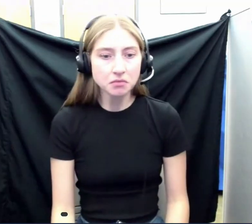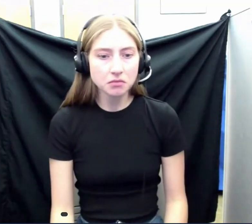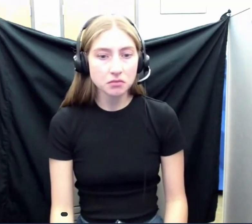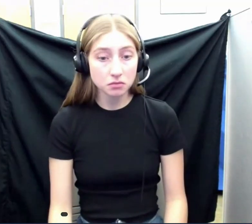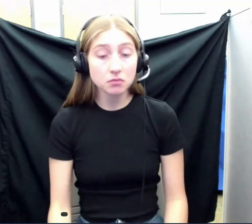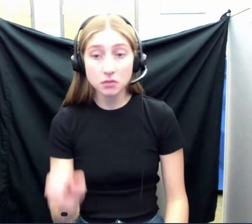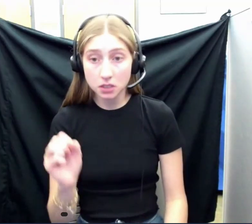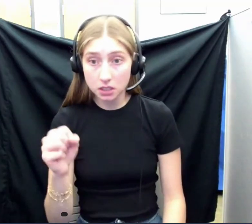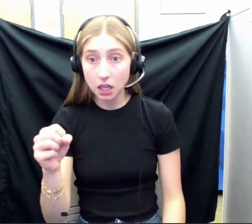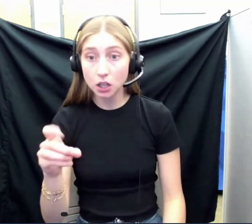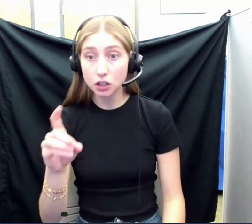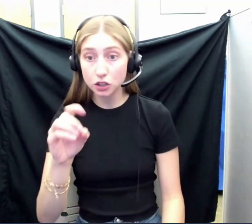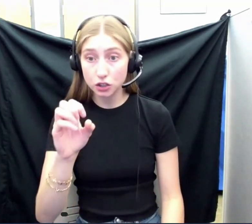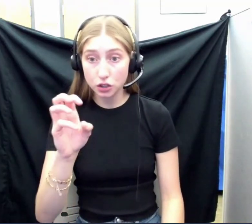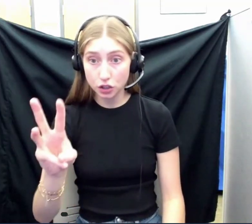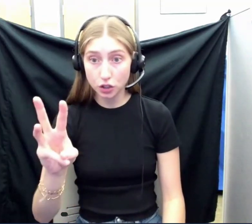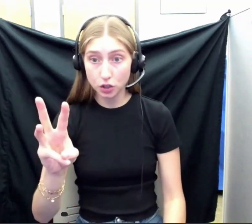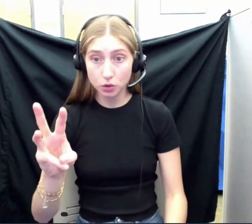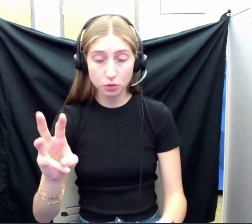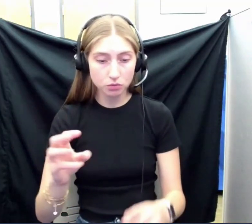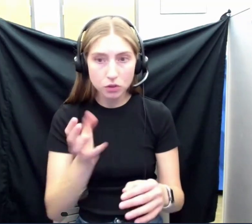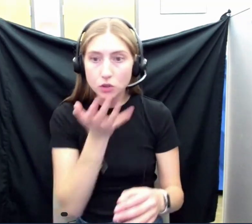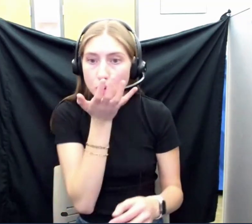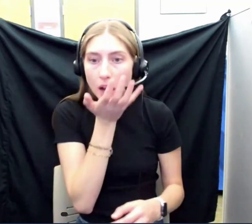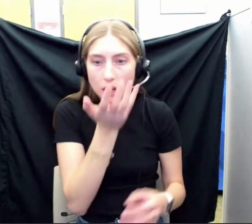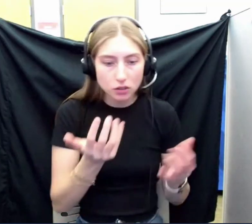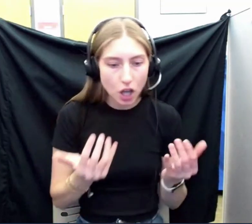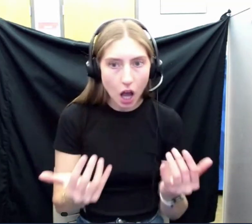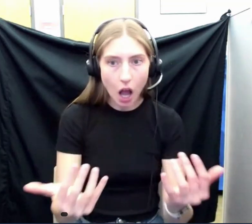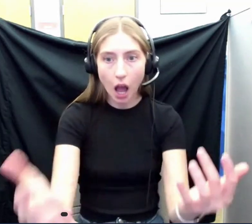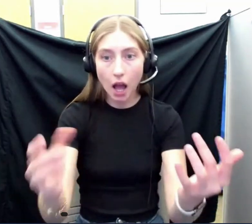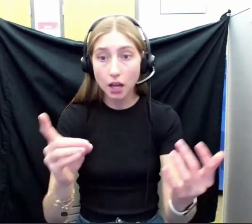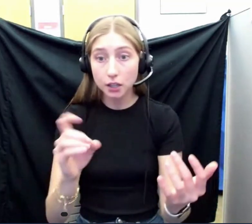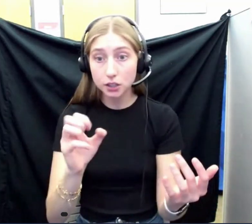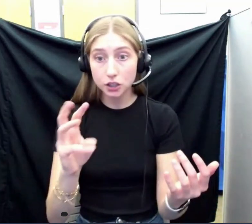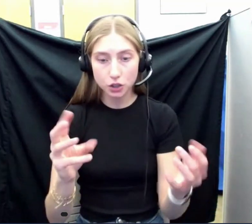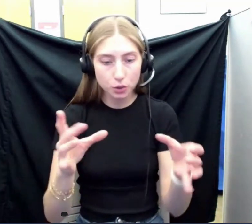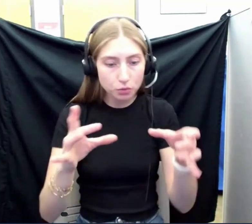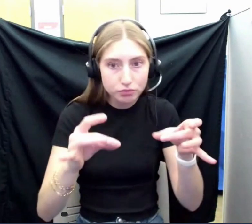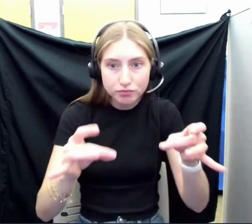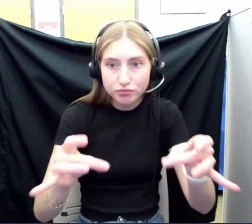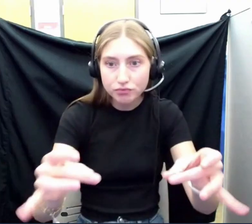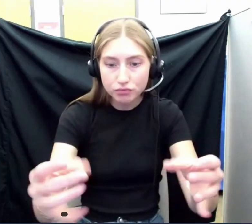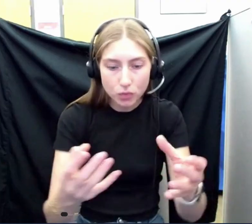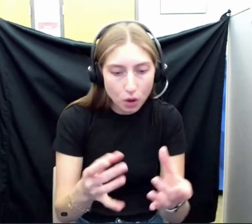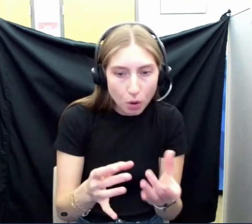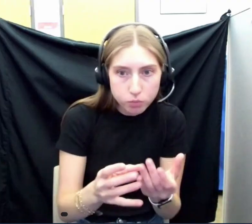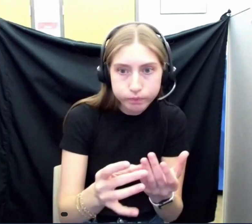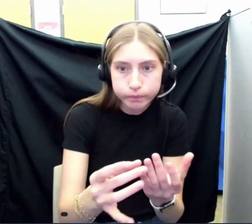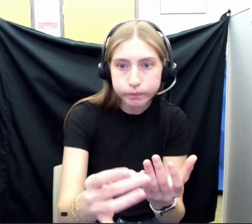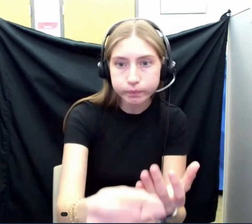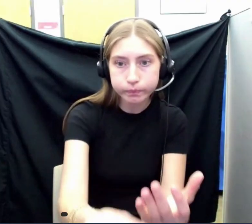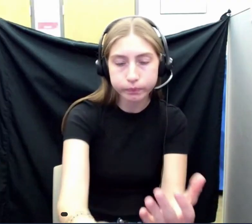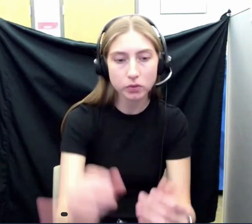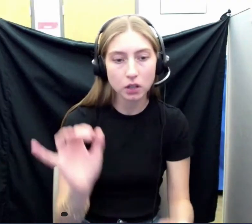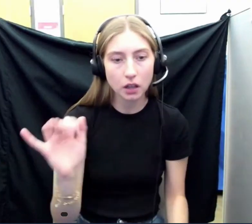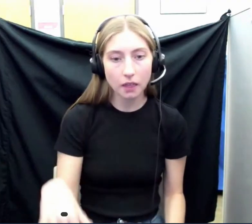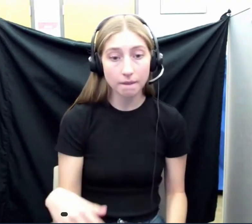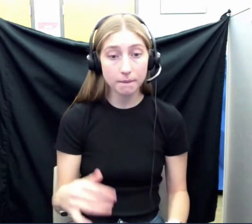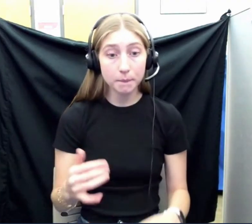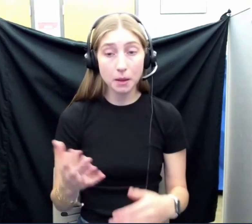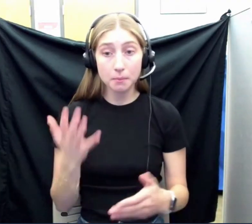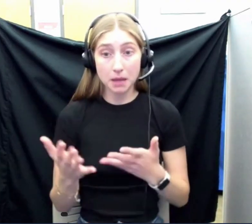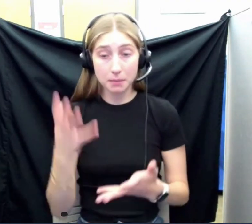early, and it depends on the environmental situation, and take off your socks and shoes and